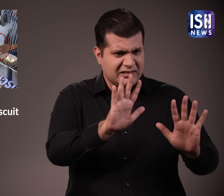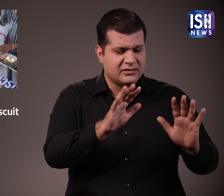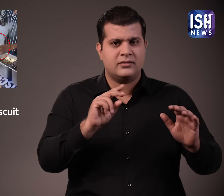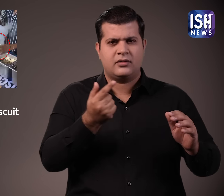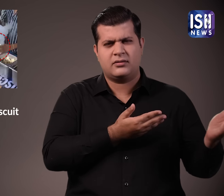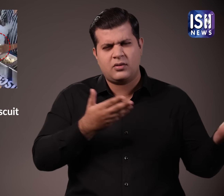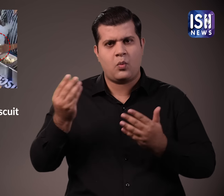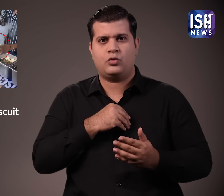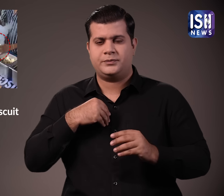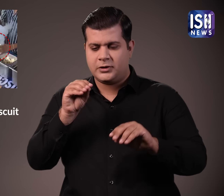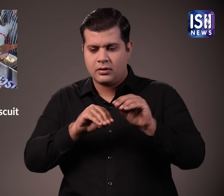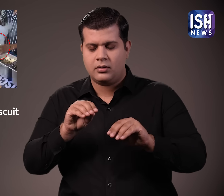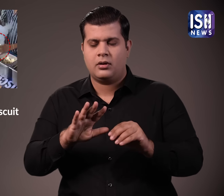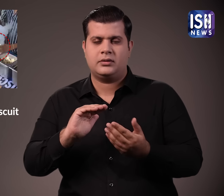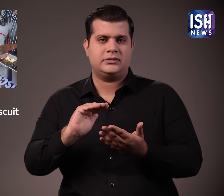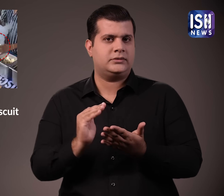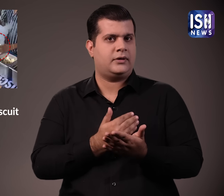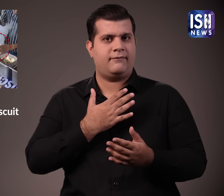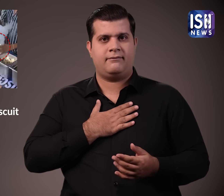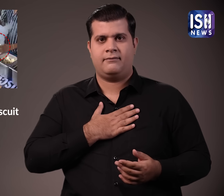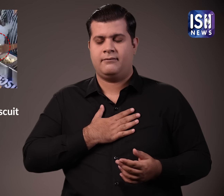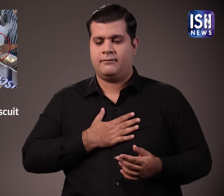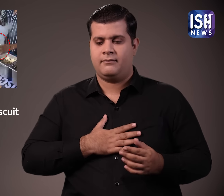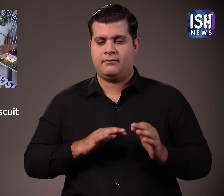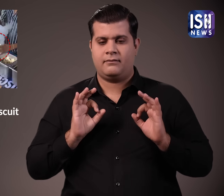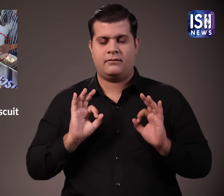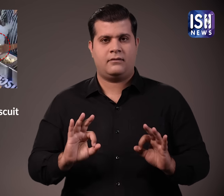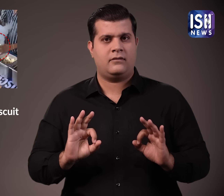The boy's father rushed him to the hospital and he was saved.